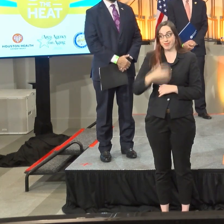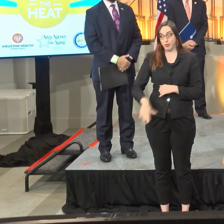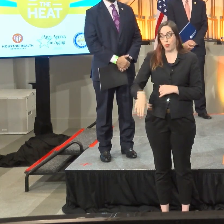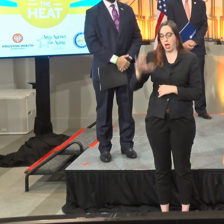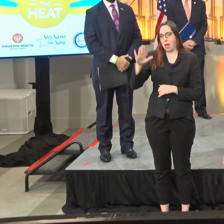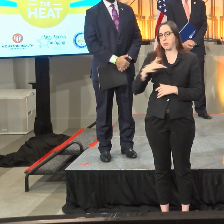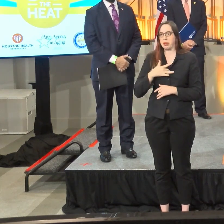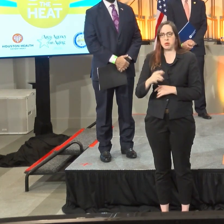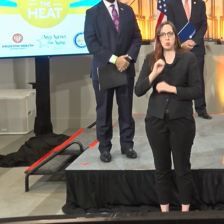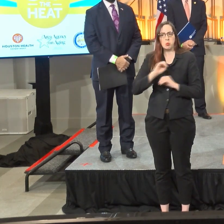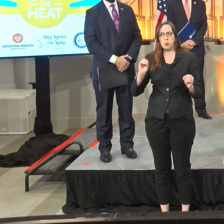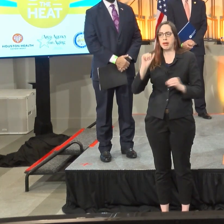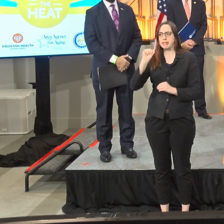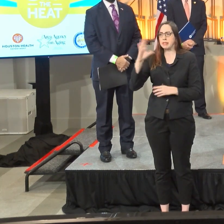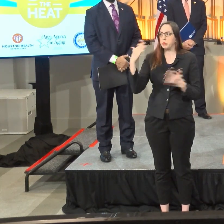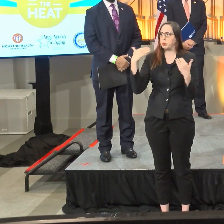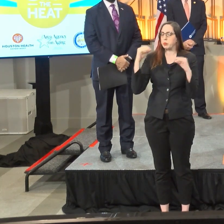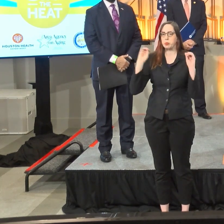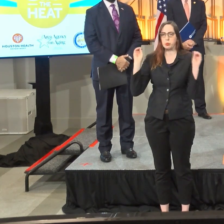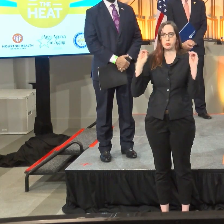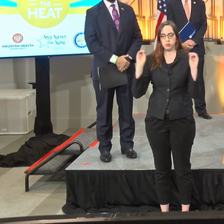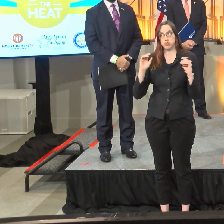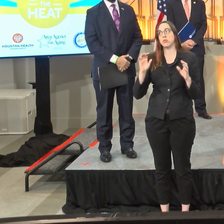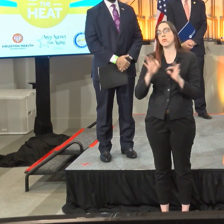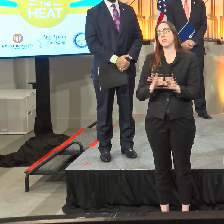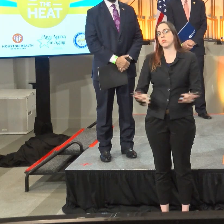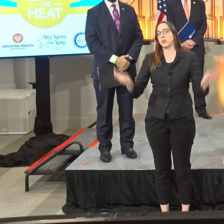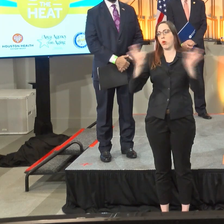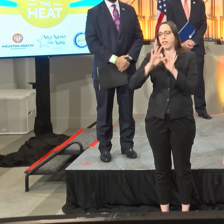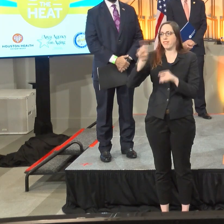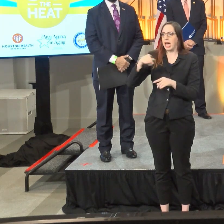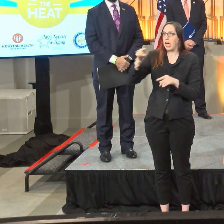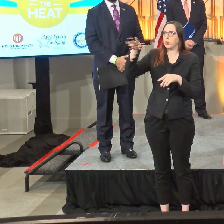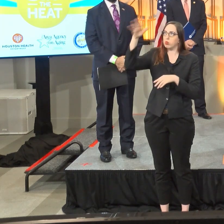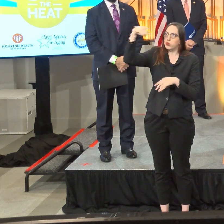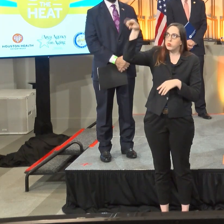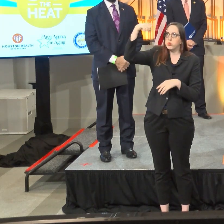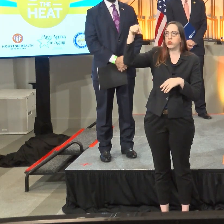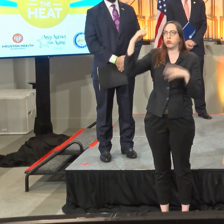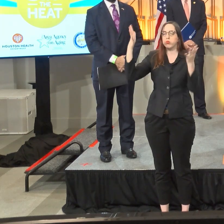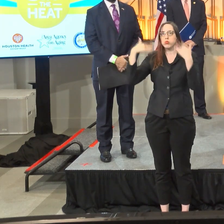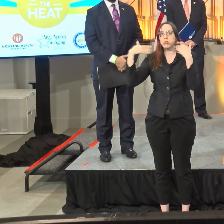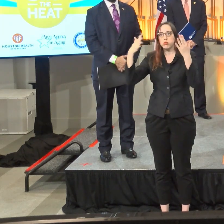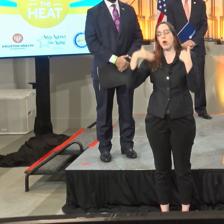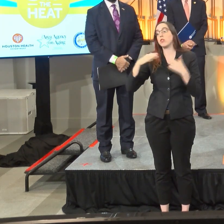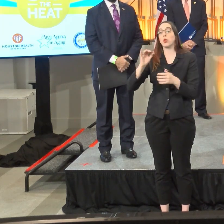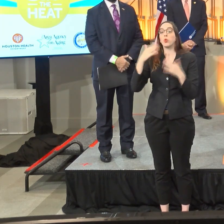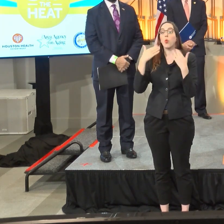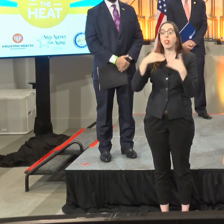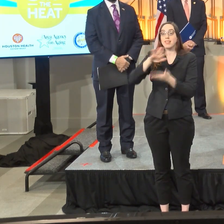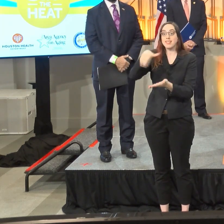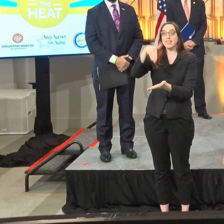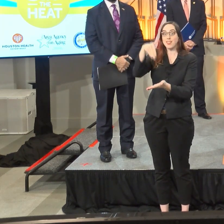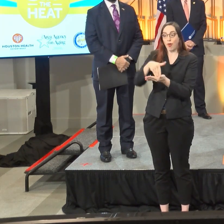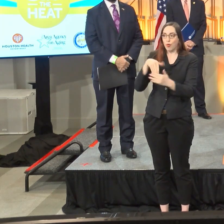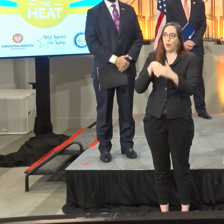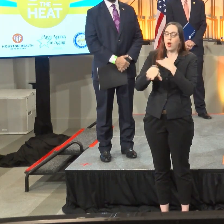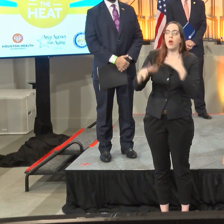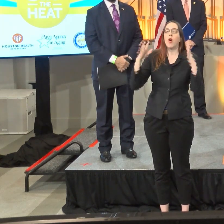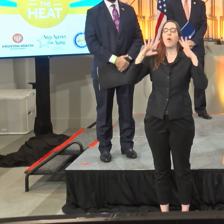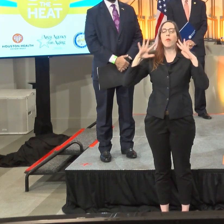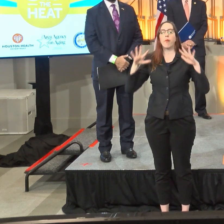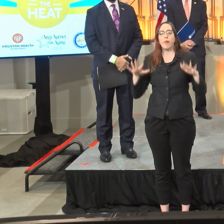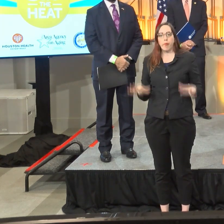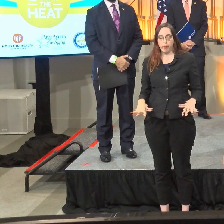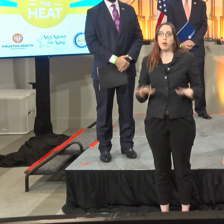air conditioning know how important fans and cooling centers are during Houston's summers. And